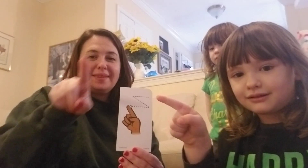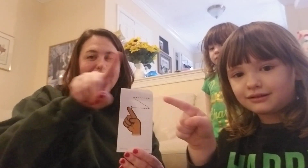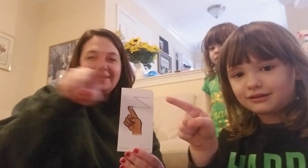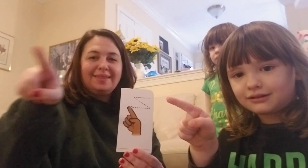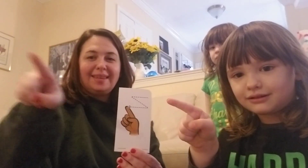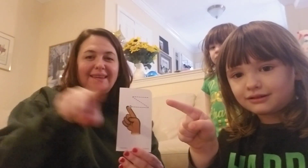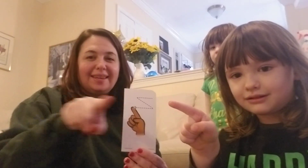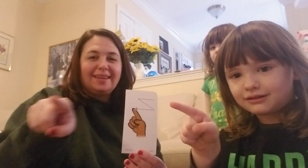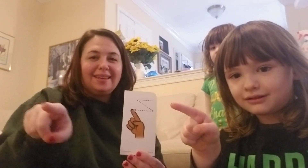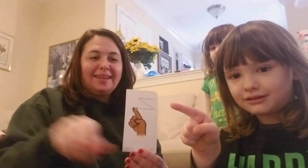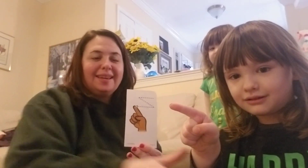Z.